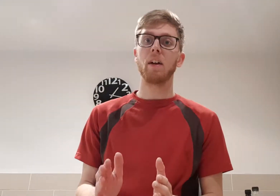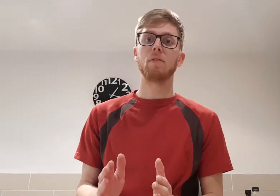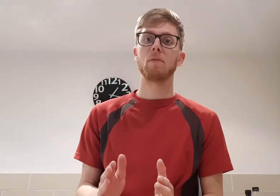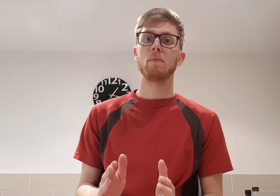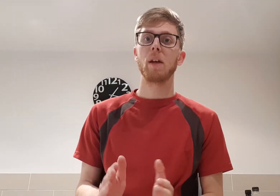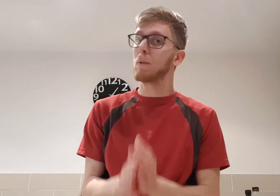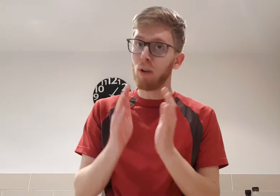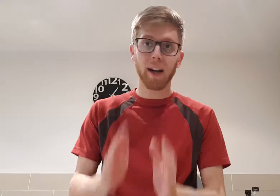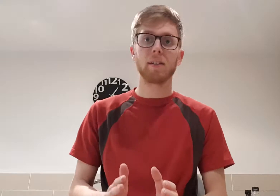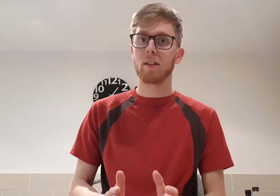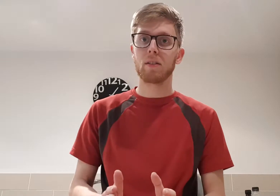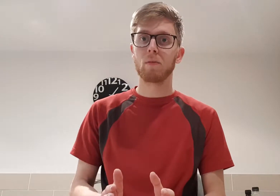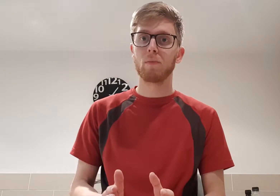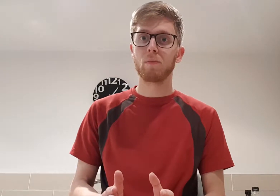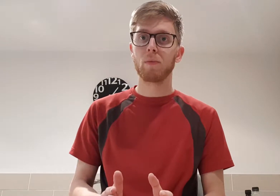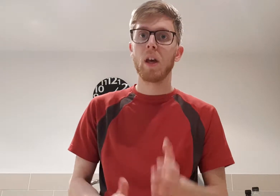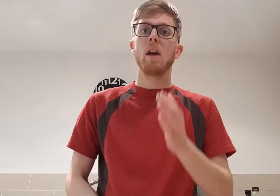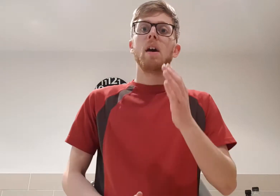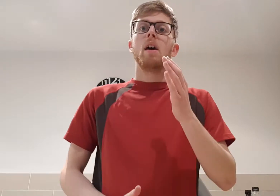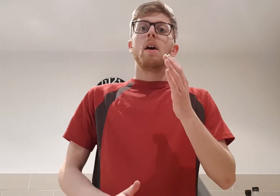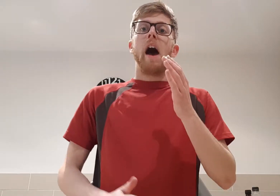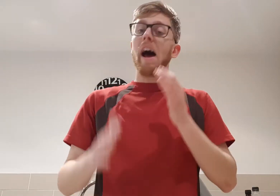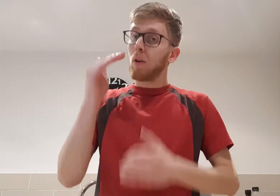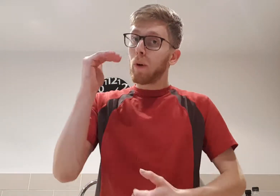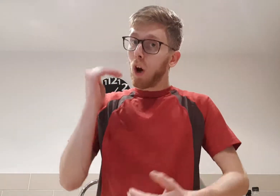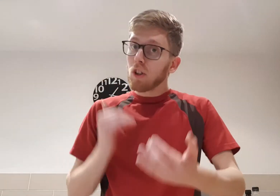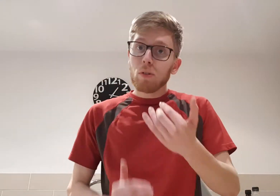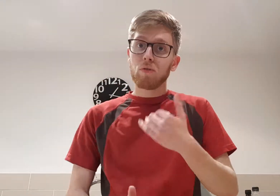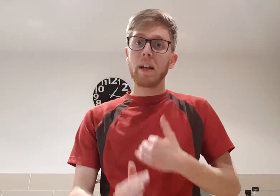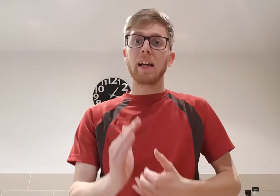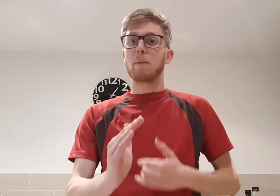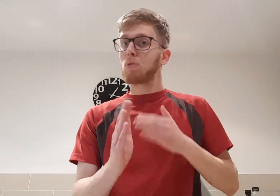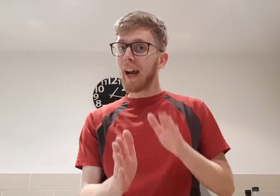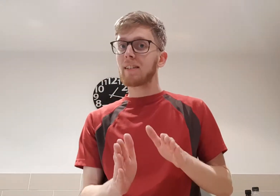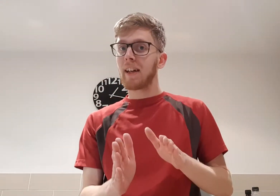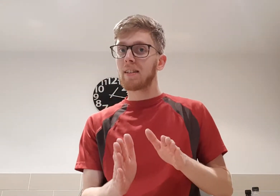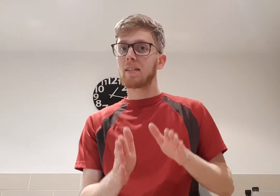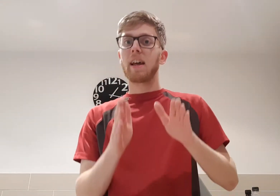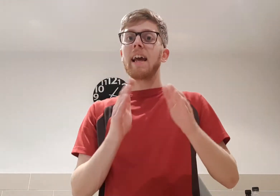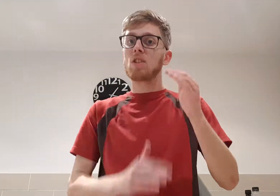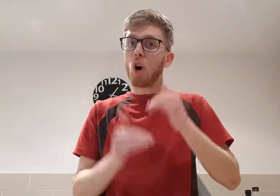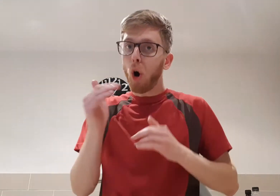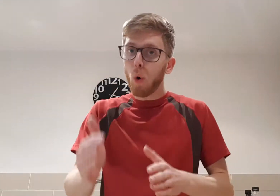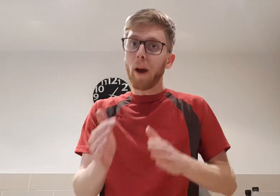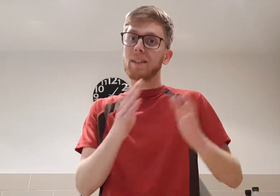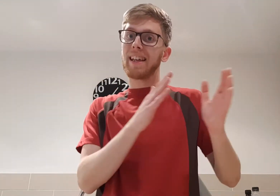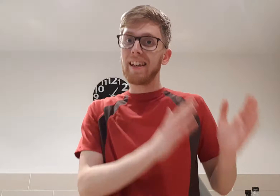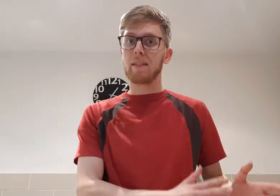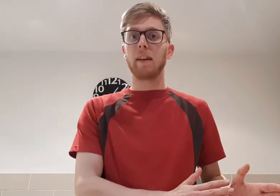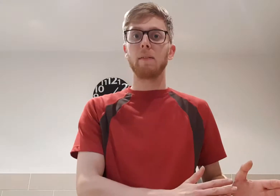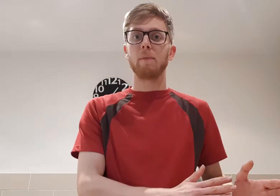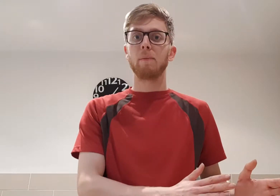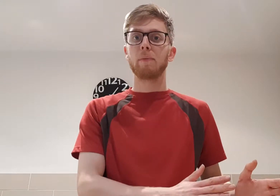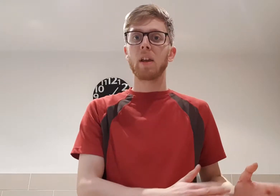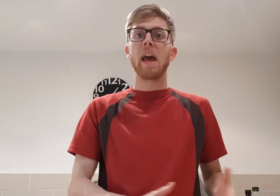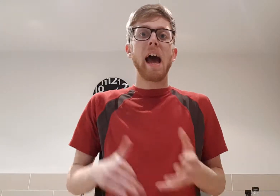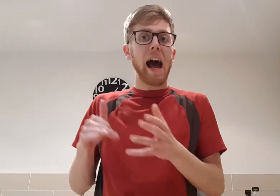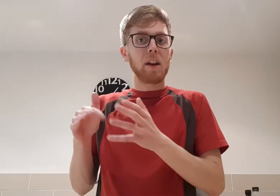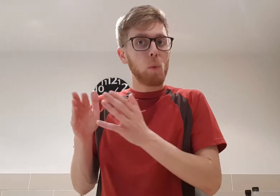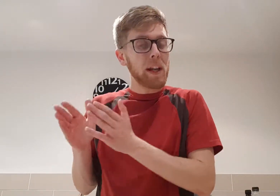life, is practice. And we also must realise that practice isn't always easy. And when it